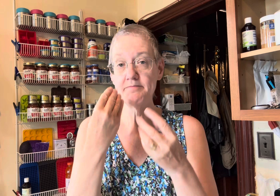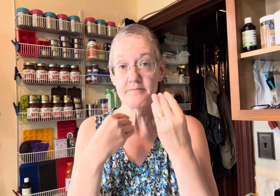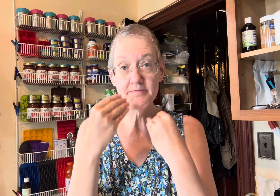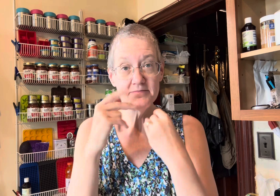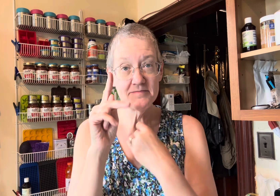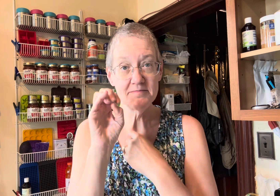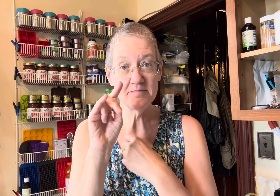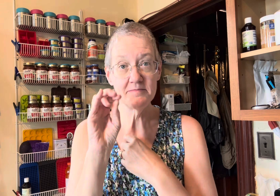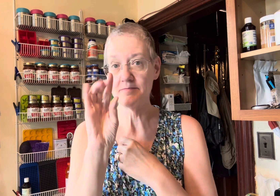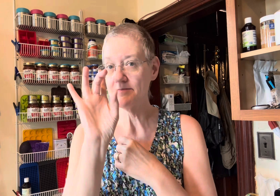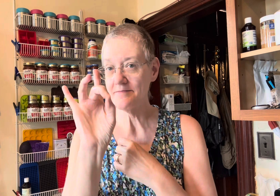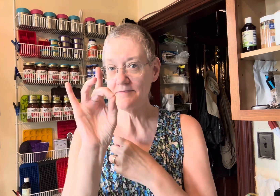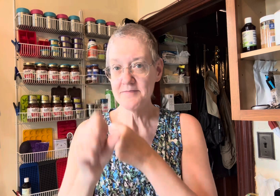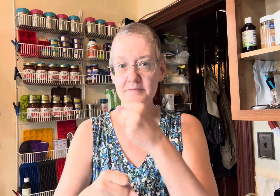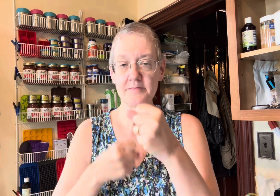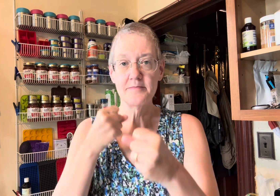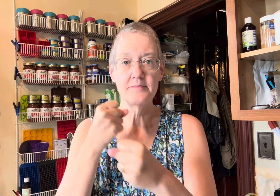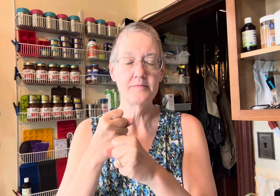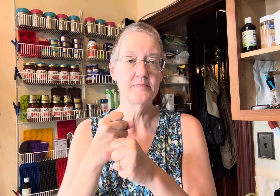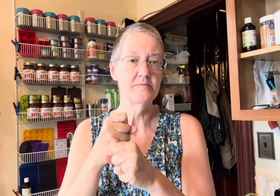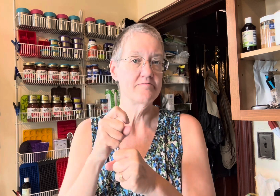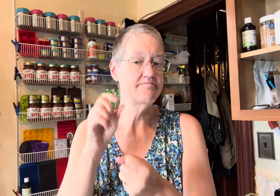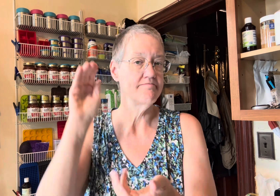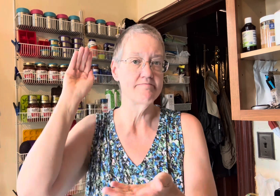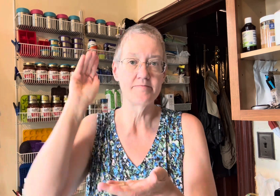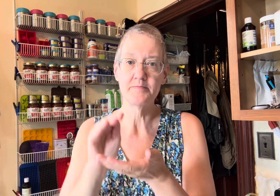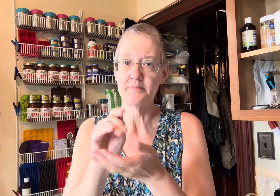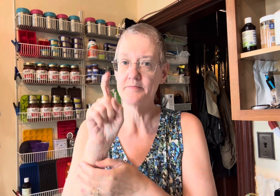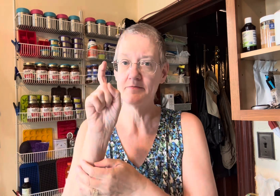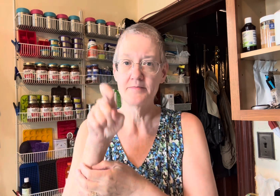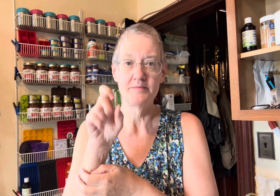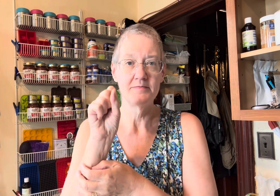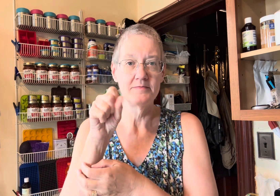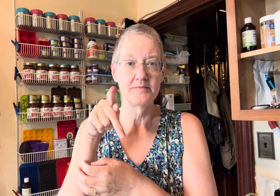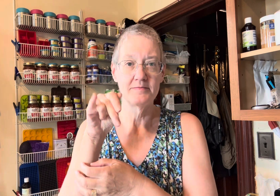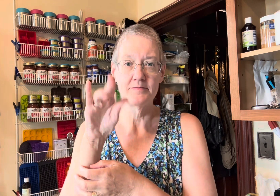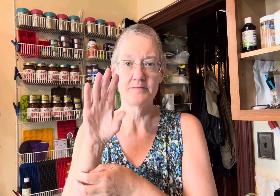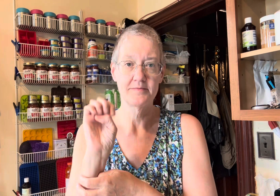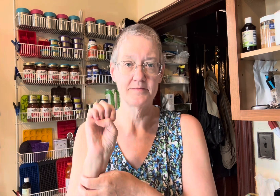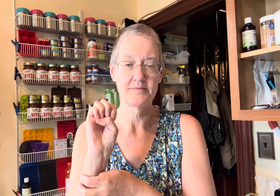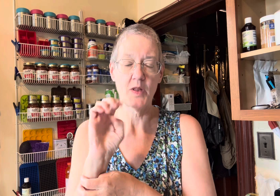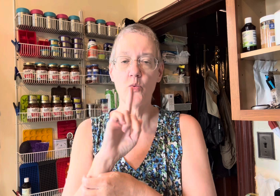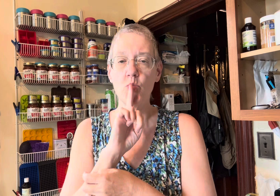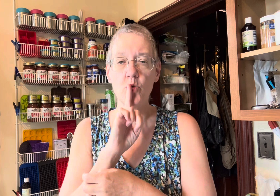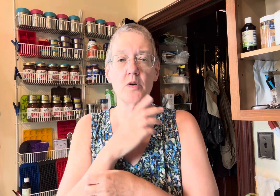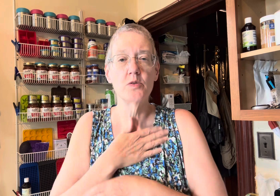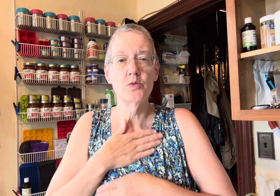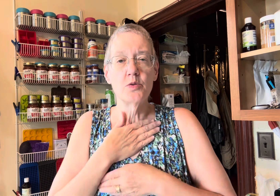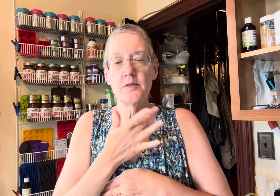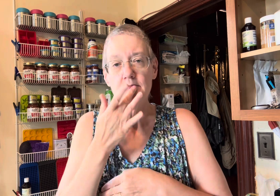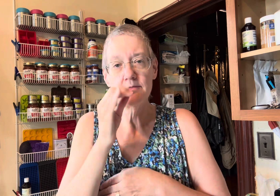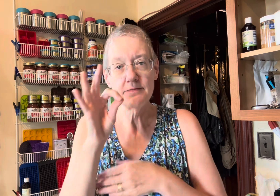I've been eating keto for 8 years, and I really have really not much need